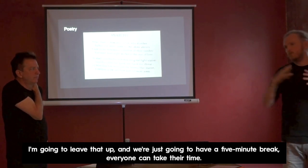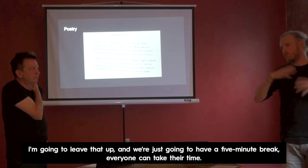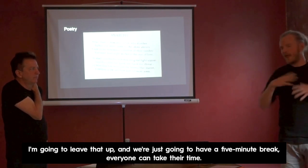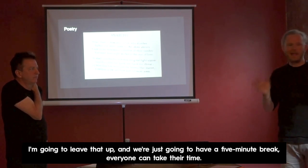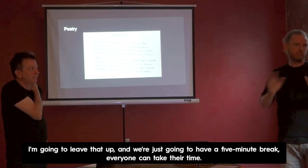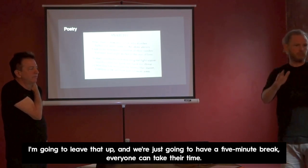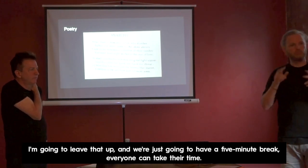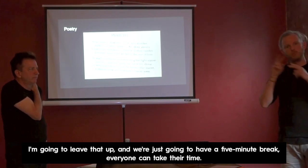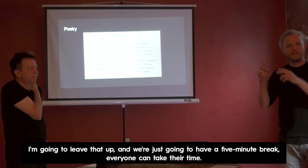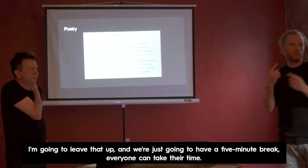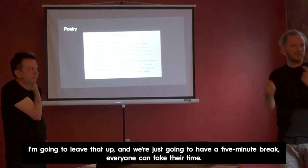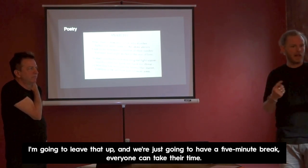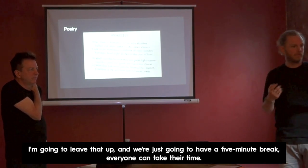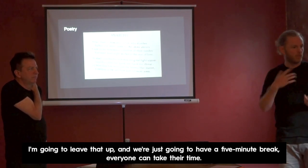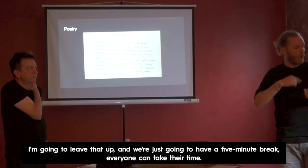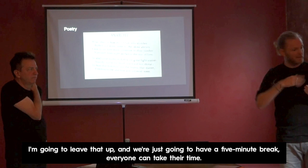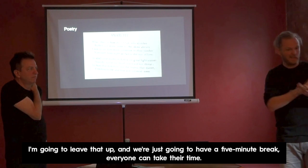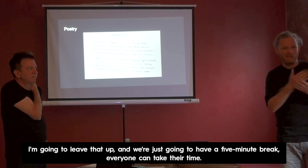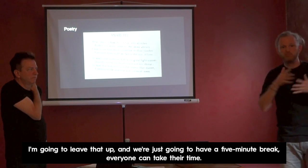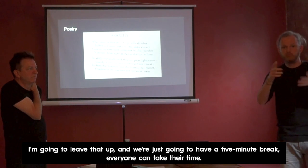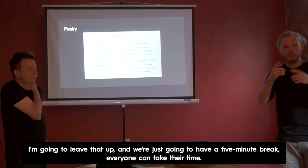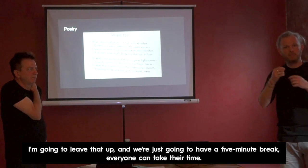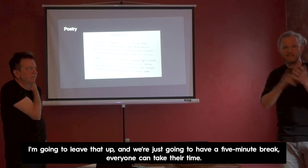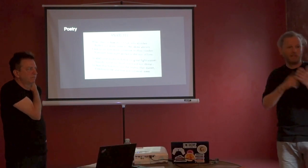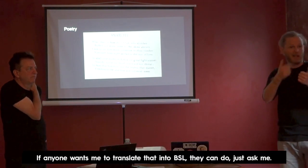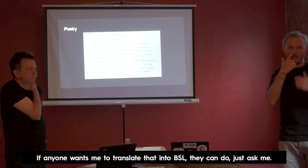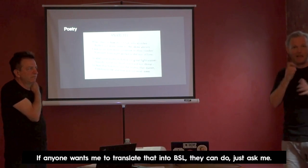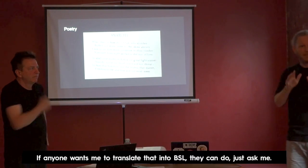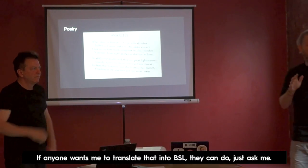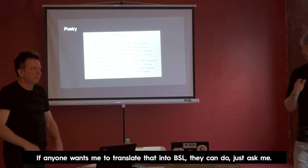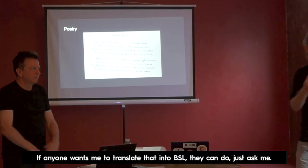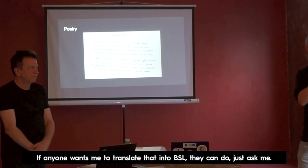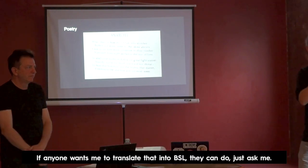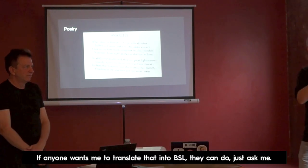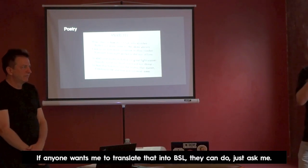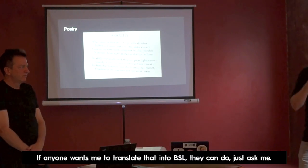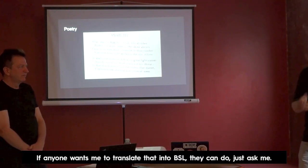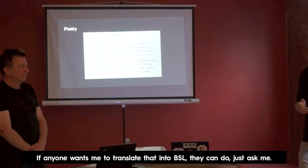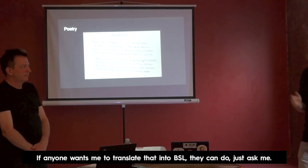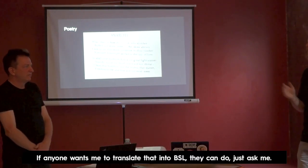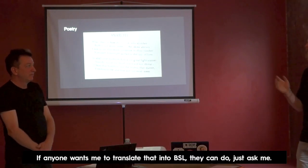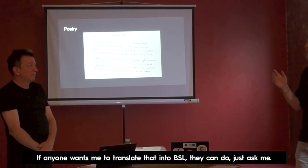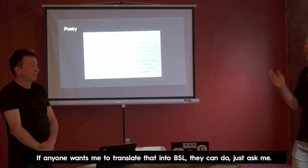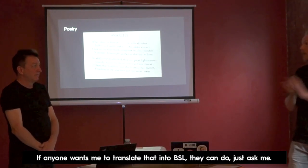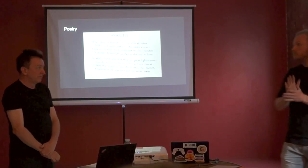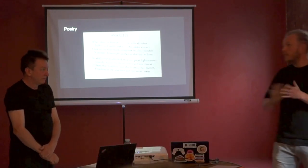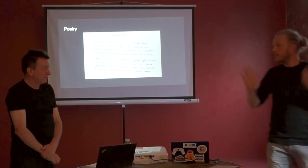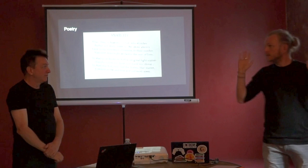and we're just going to have a 5-minute comfort break. Everyone can take the time. If anyone wants me to translate that into BSL, I can do. Just ask me.